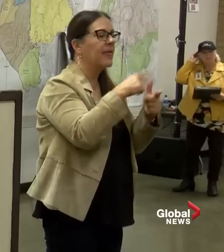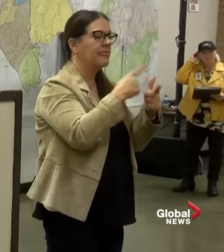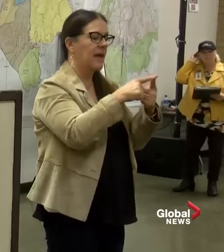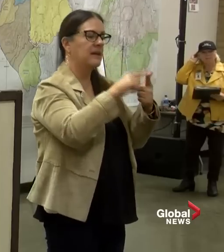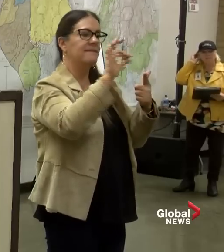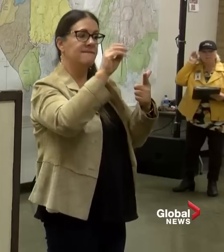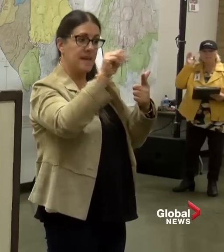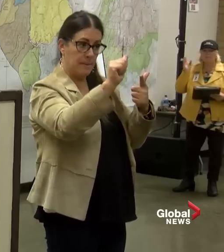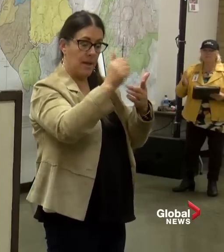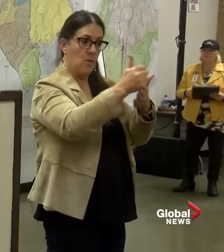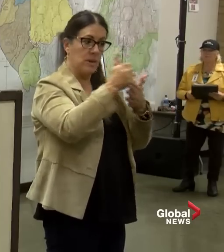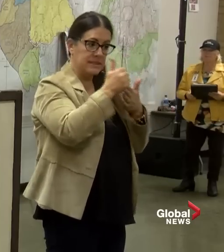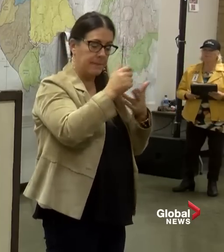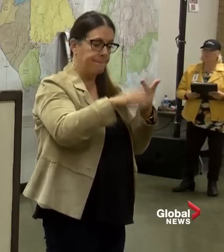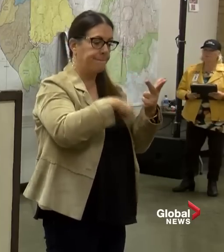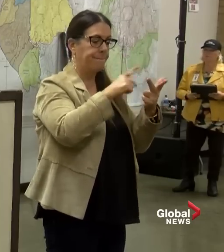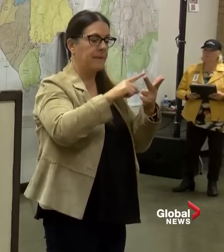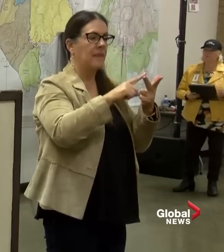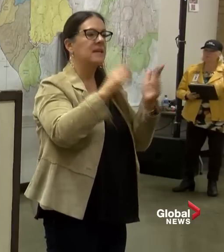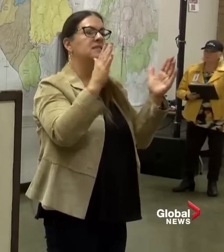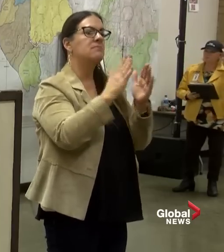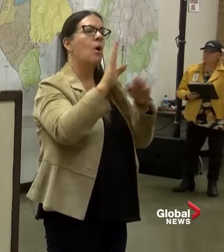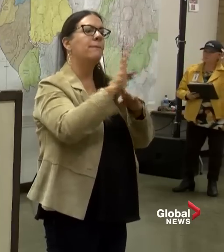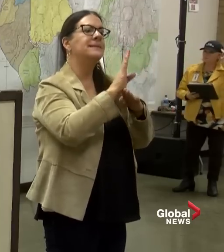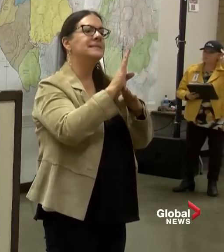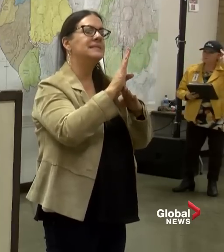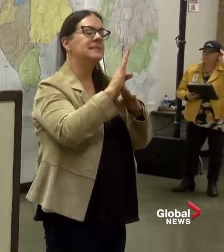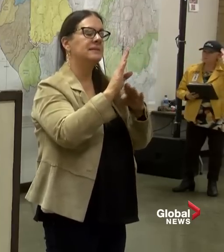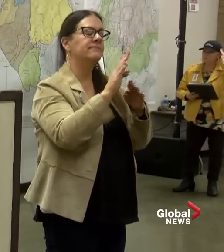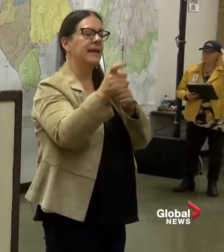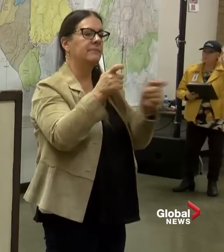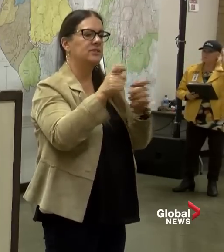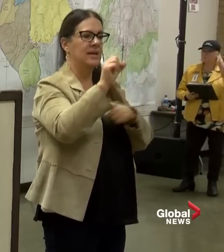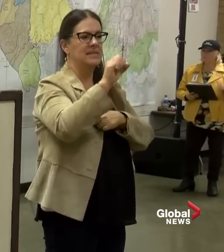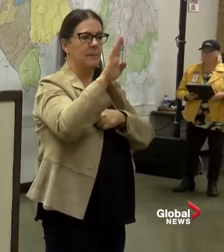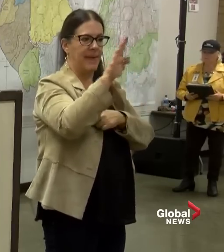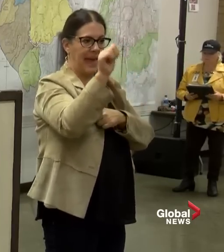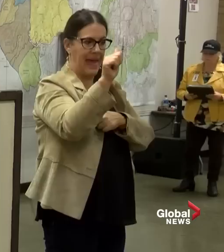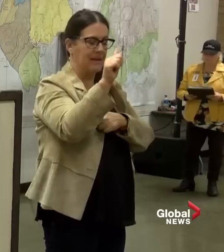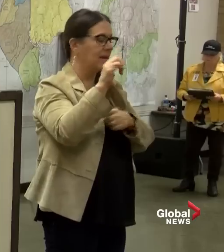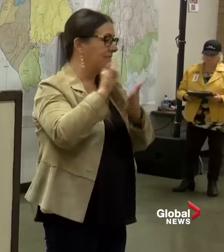FEMA. We then go to the Small Business Administration. If that doesn't work for